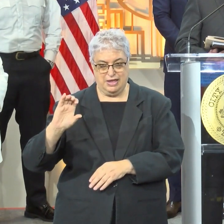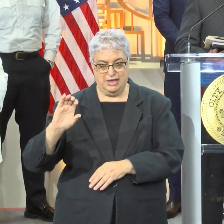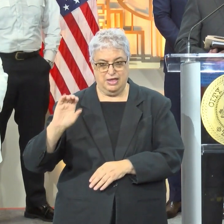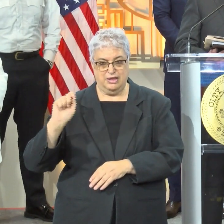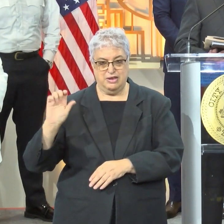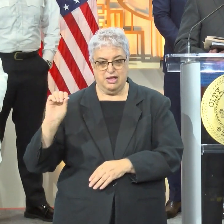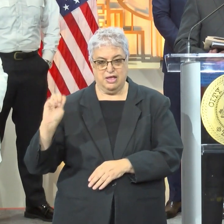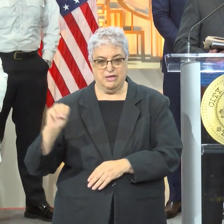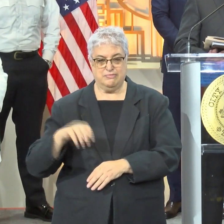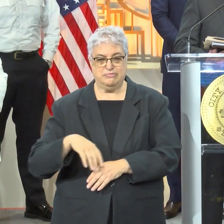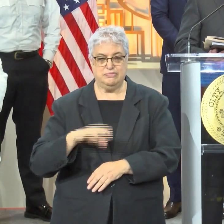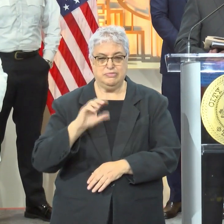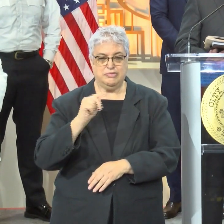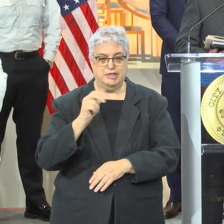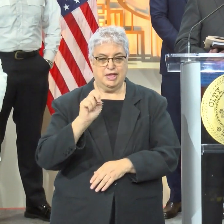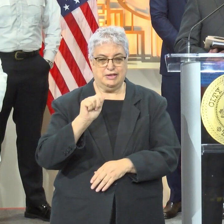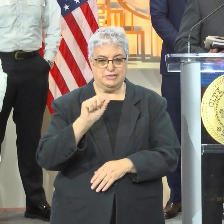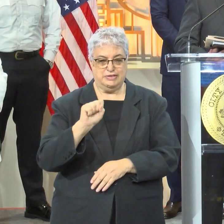texas.curativeinc.com. That's